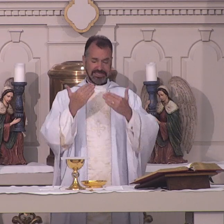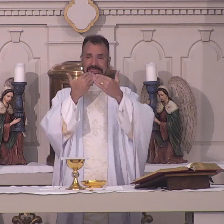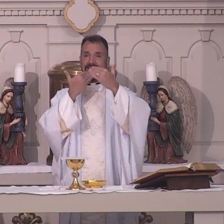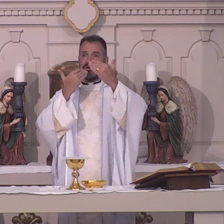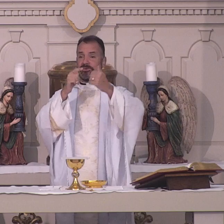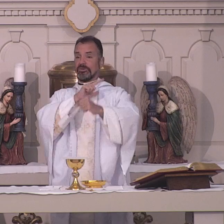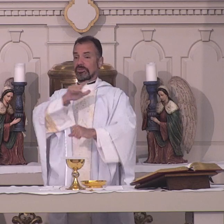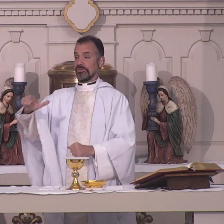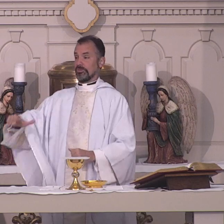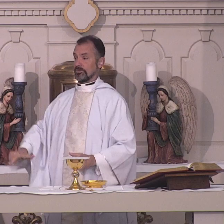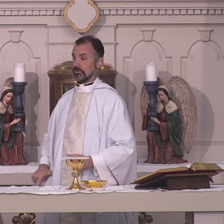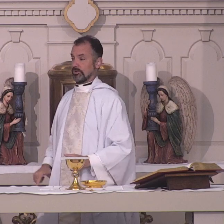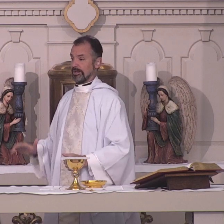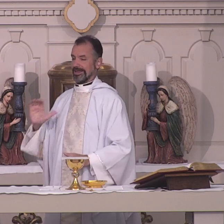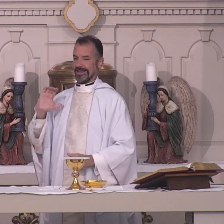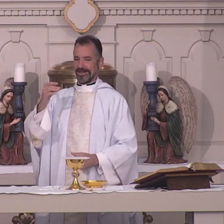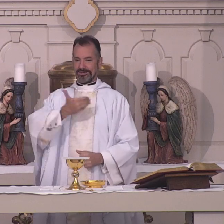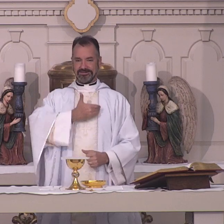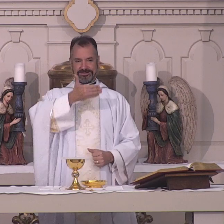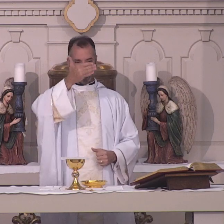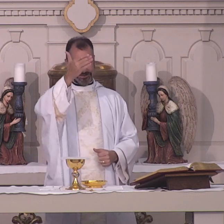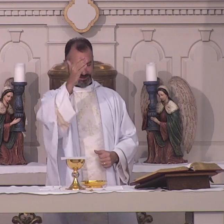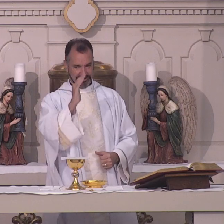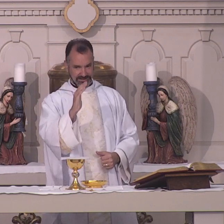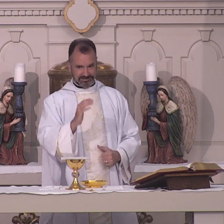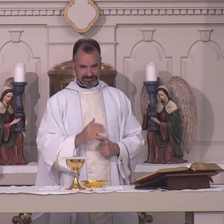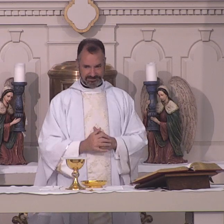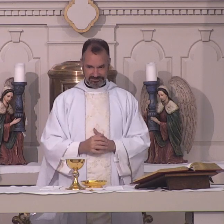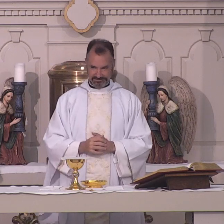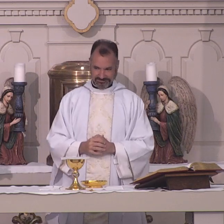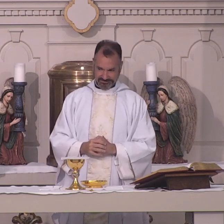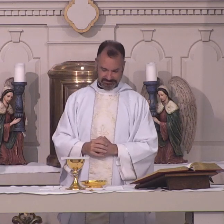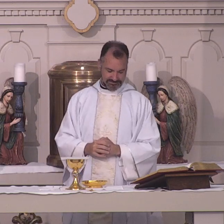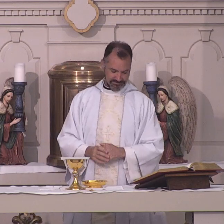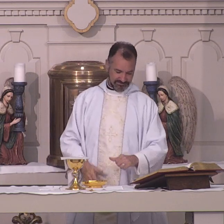Let us give thanks to the Lord our God.